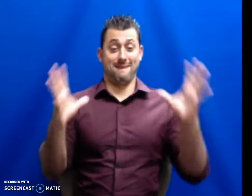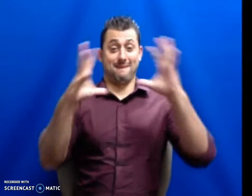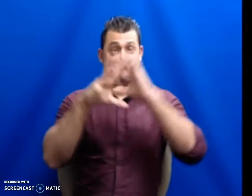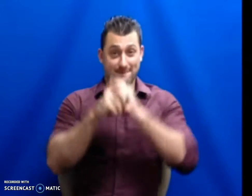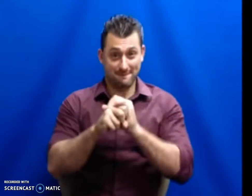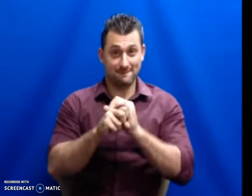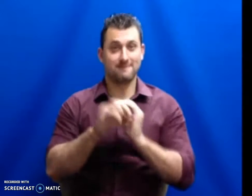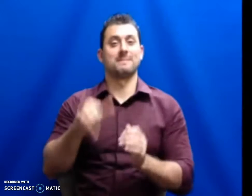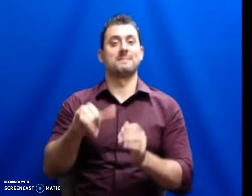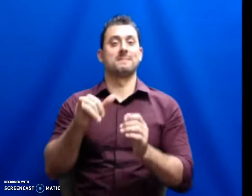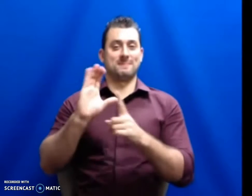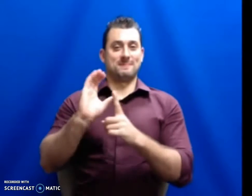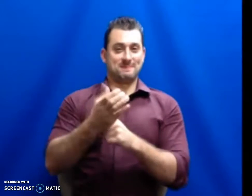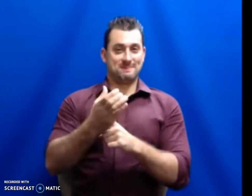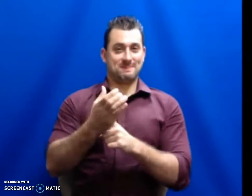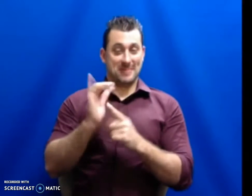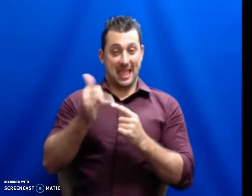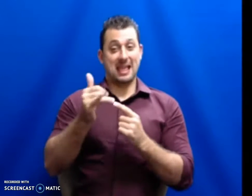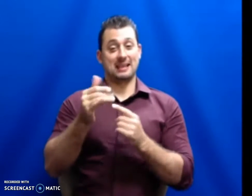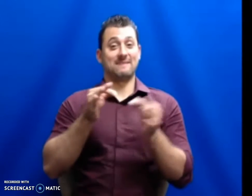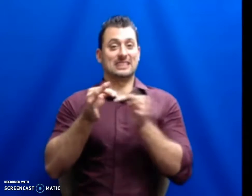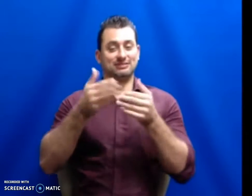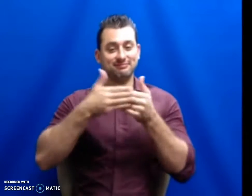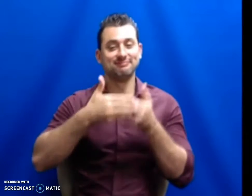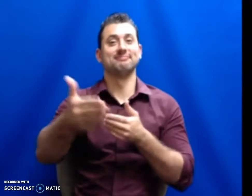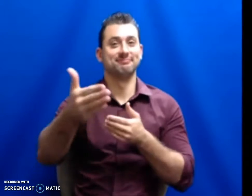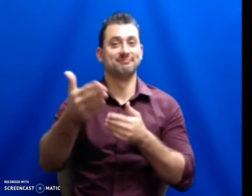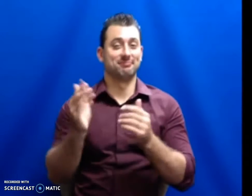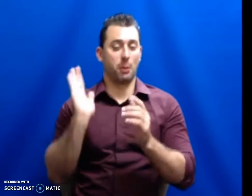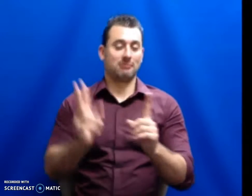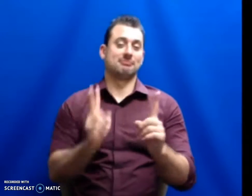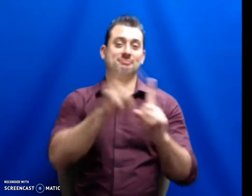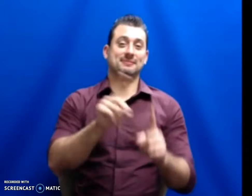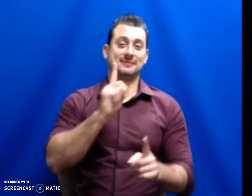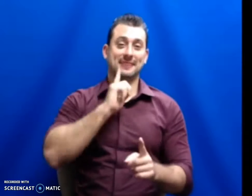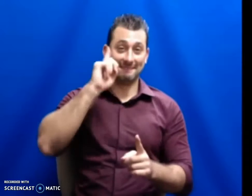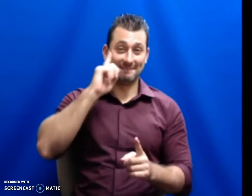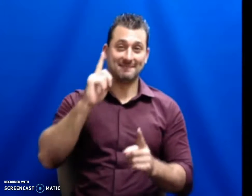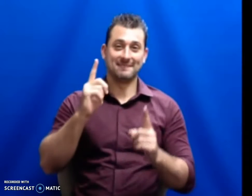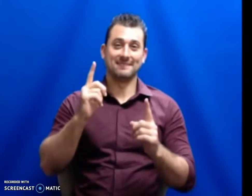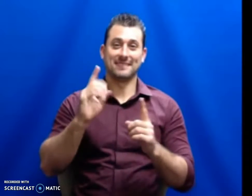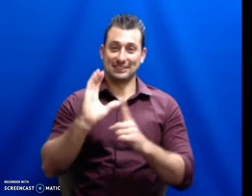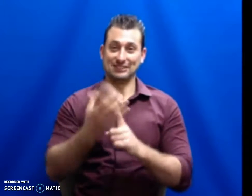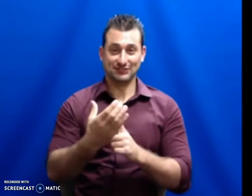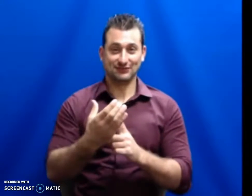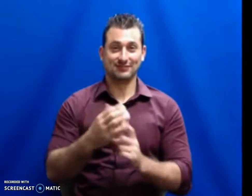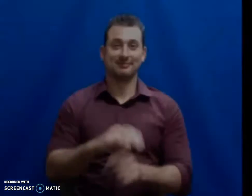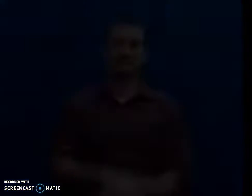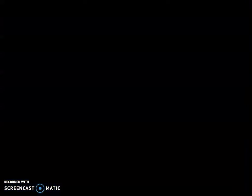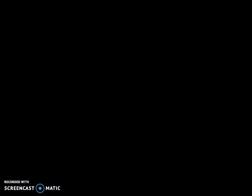You can compare it to other cultures that you may be a part of. So that's the definition of community that we're going to be, that's the definition of culture we're